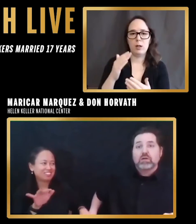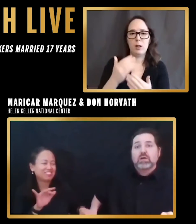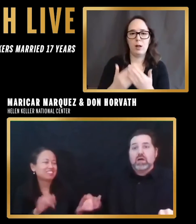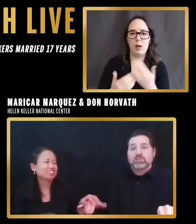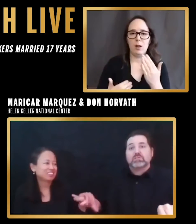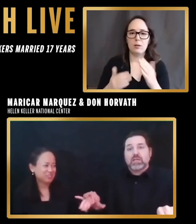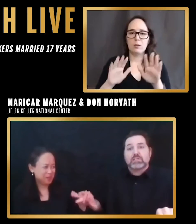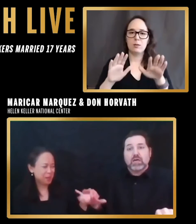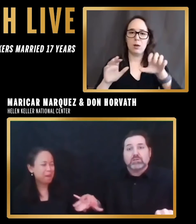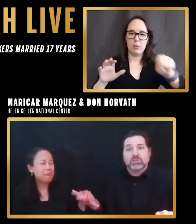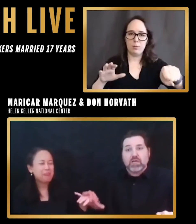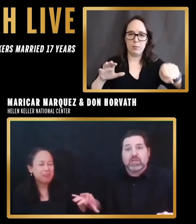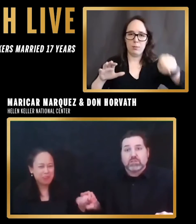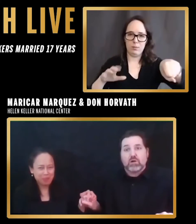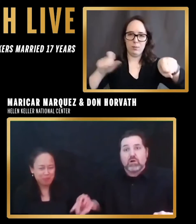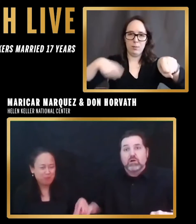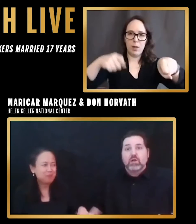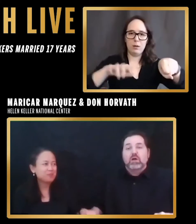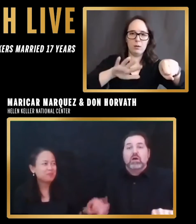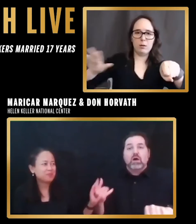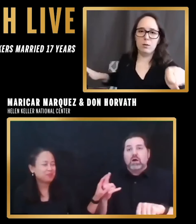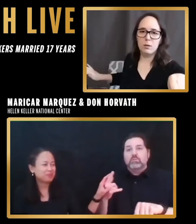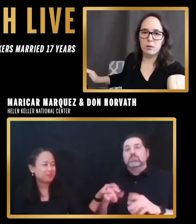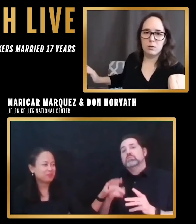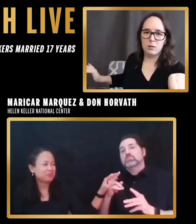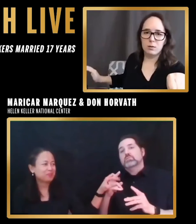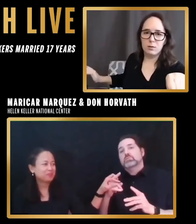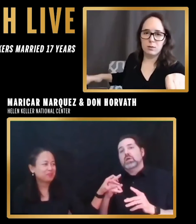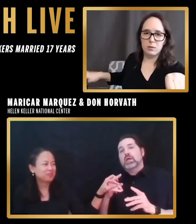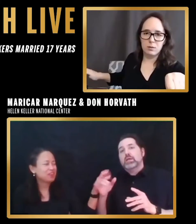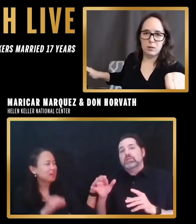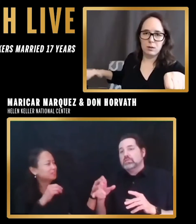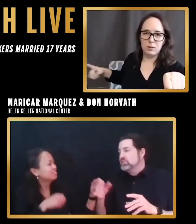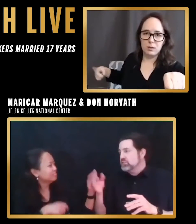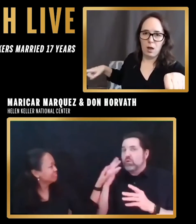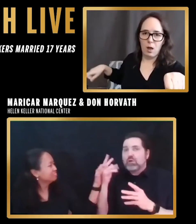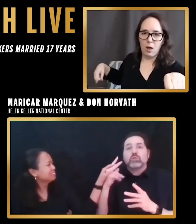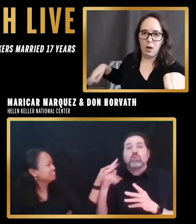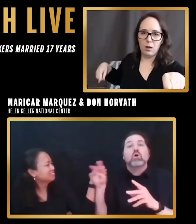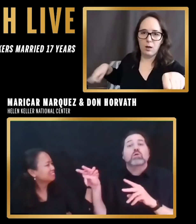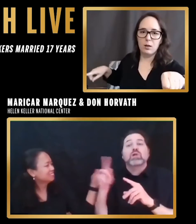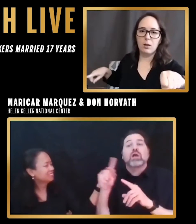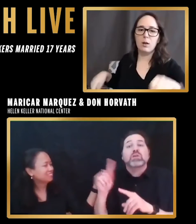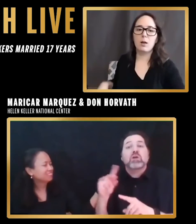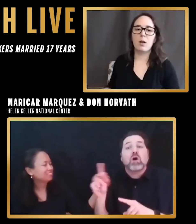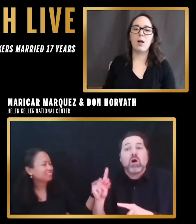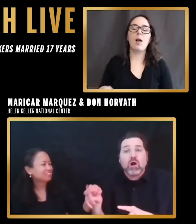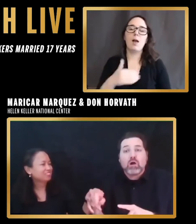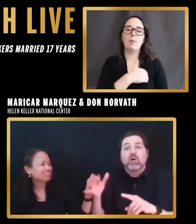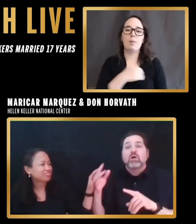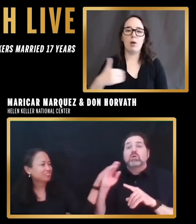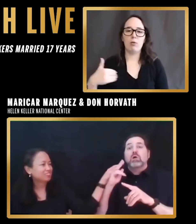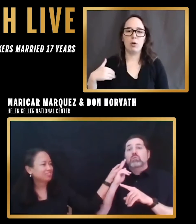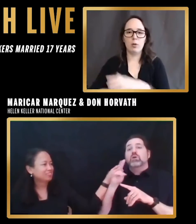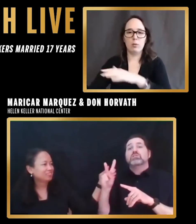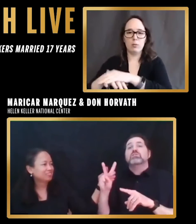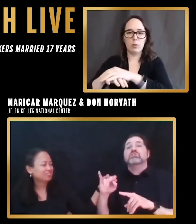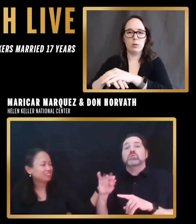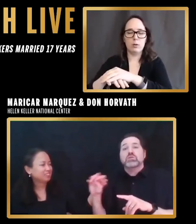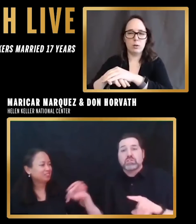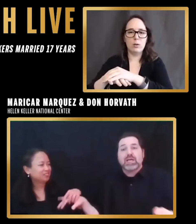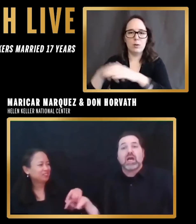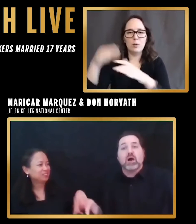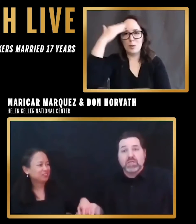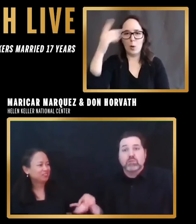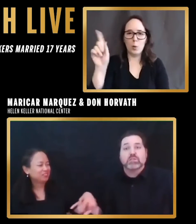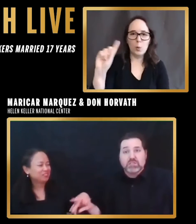her. I'll tactile sign it to her. Yeah. And she'll know like where we are, what the view